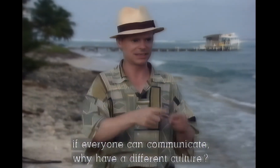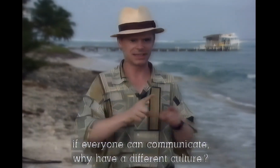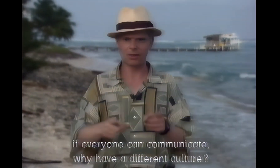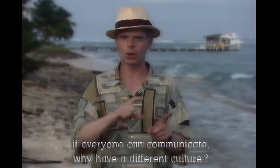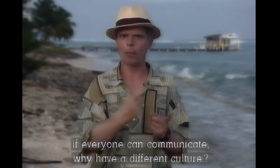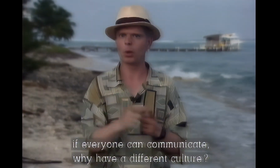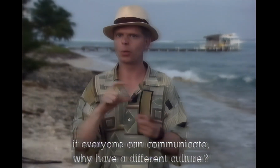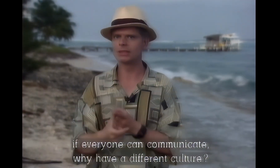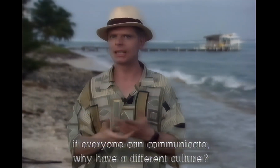culture?